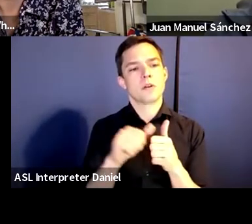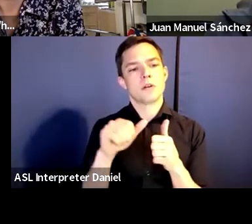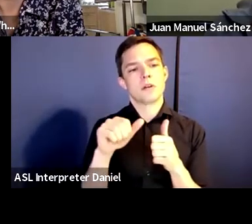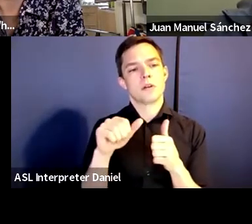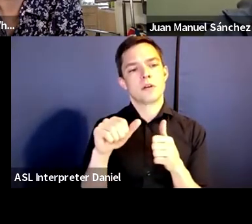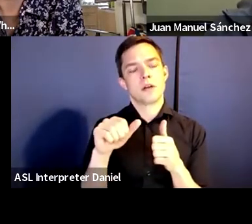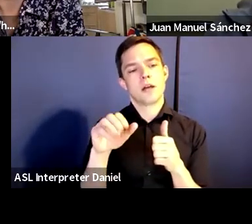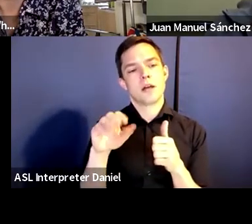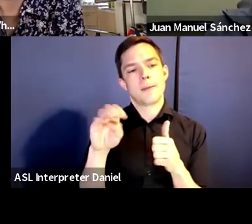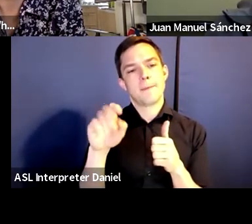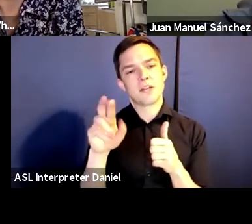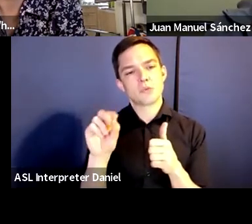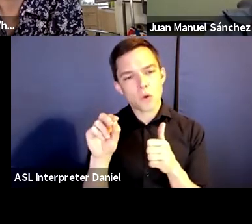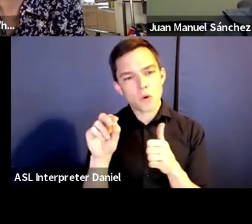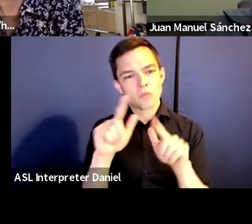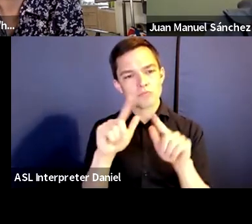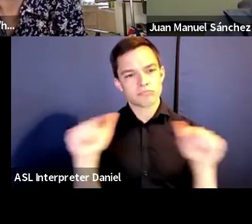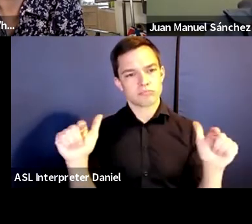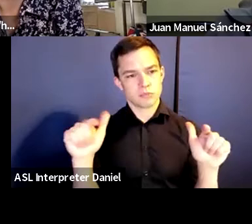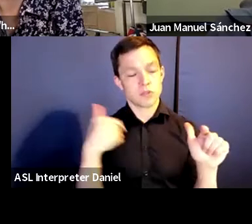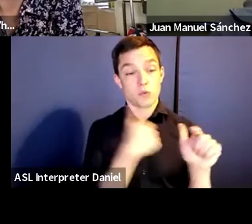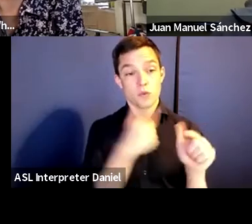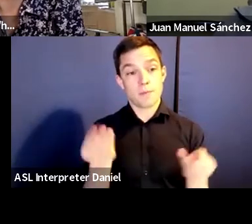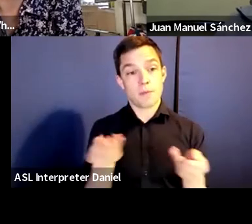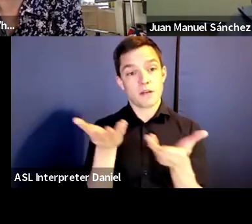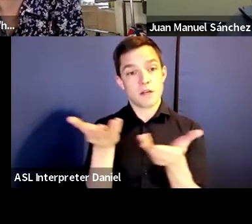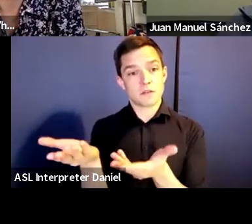like that. So we cannot provide